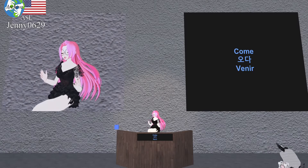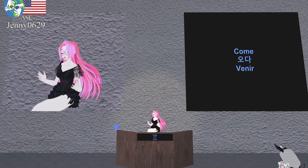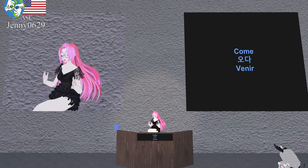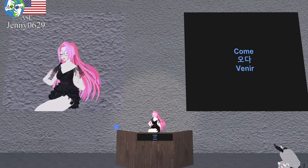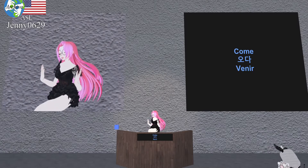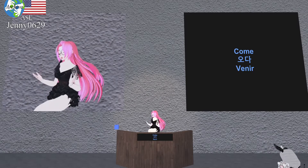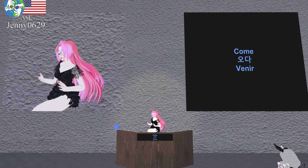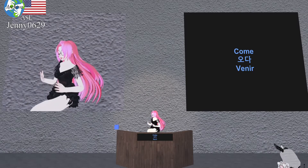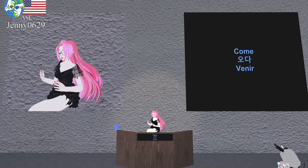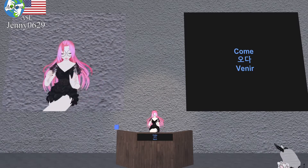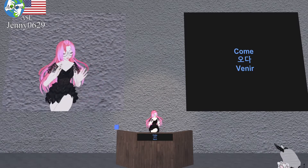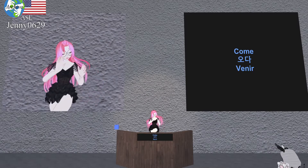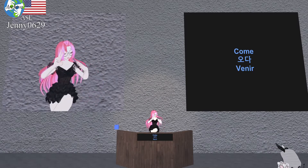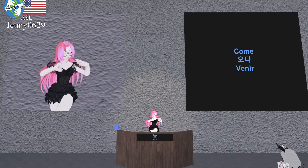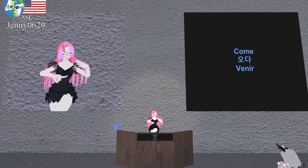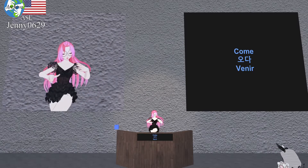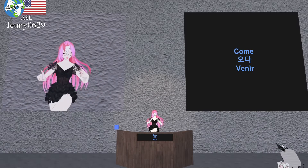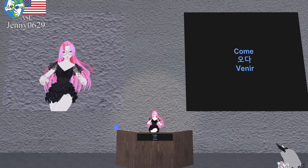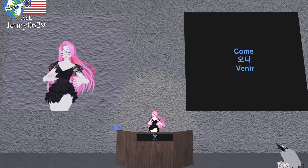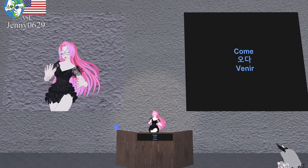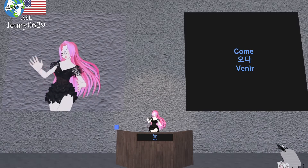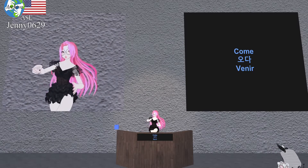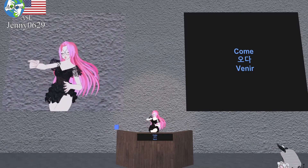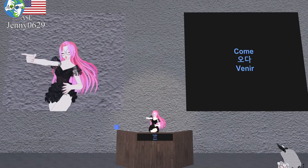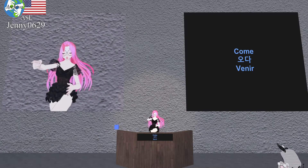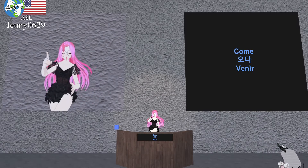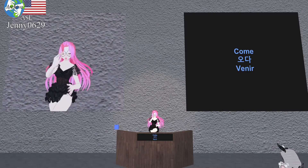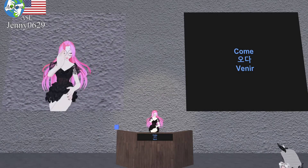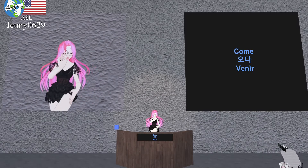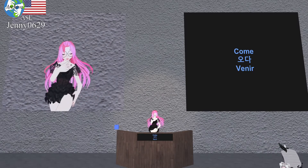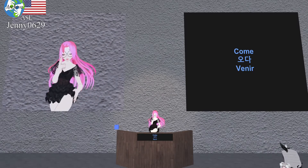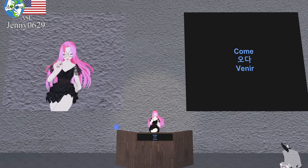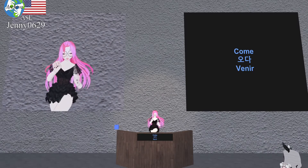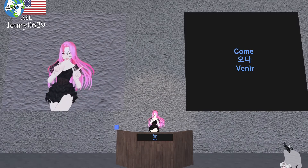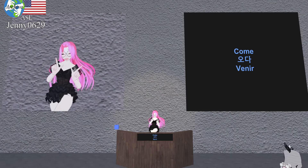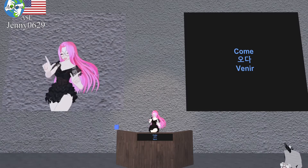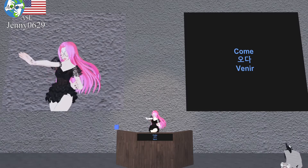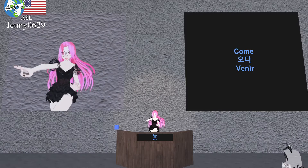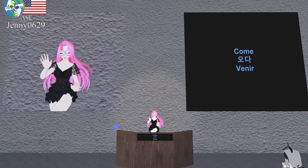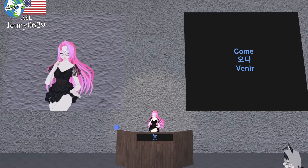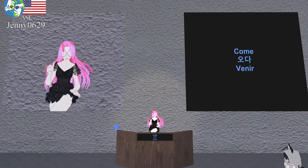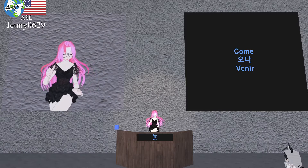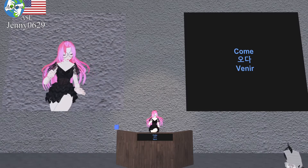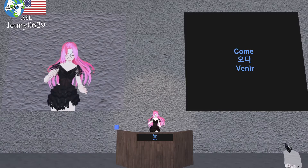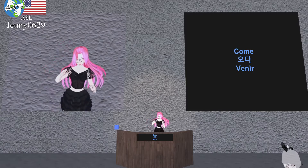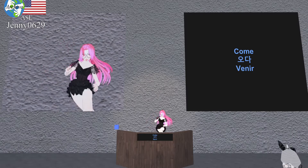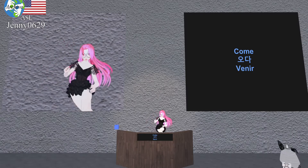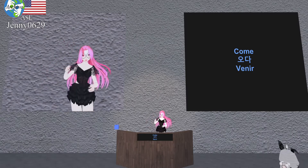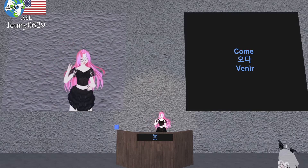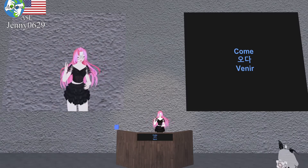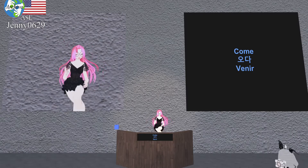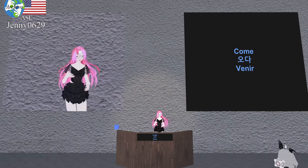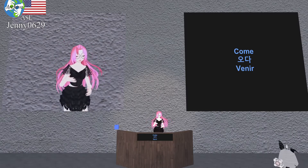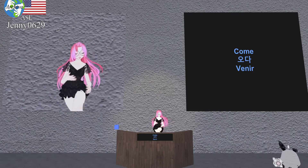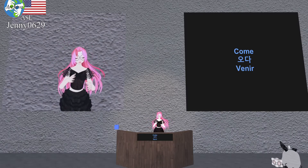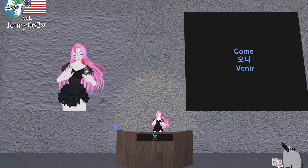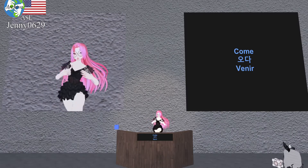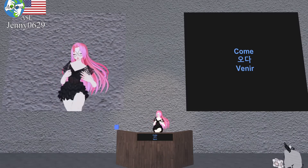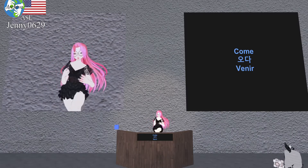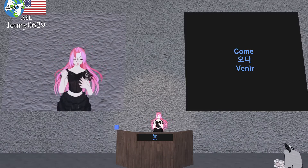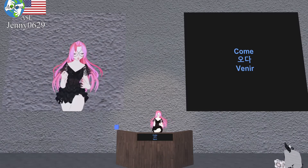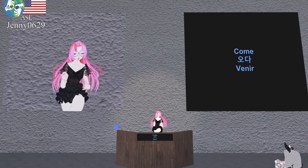somebody, so let's say there's a story and the person is not there. So let's say I'm talking about Crow, but he's not there. And I'm